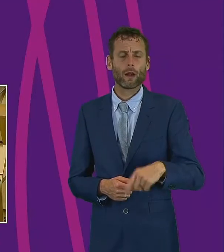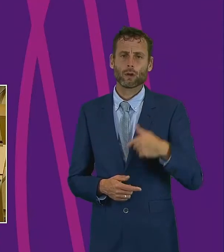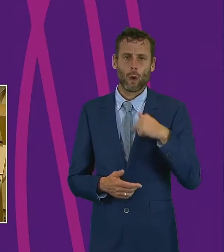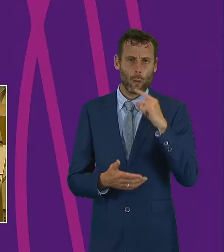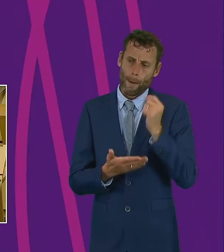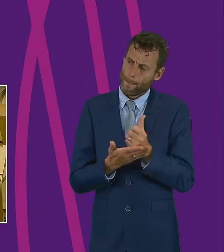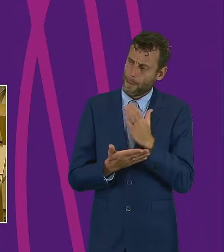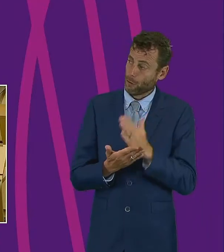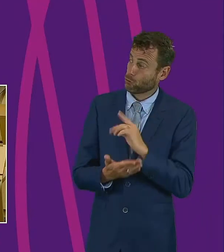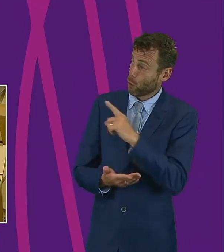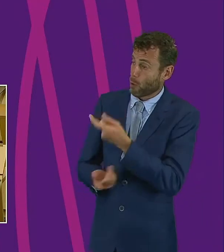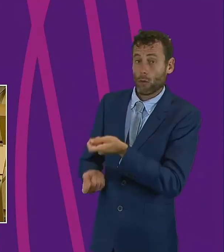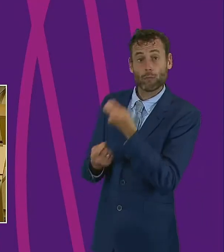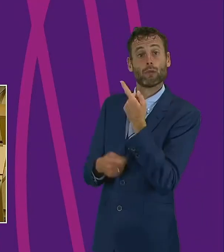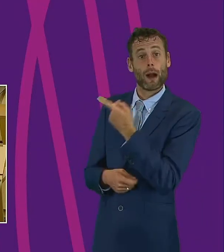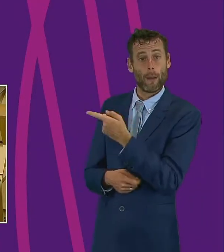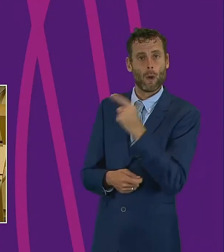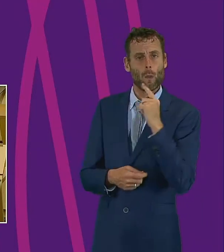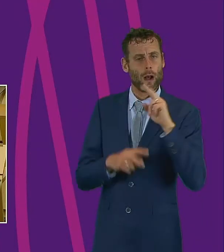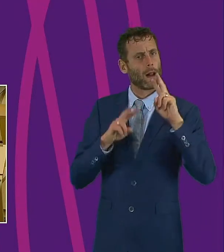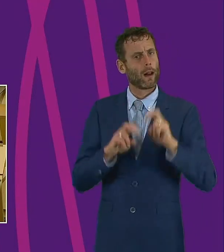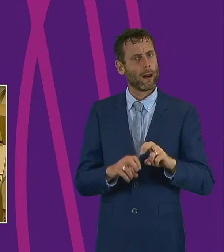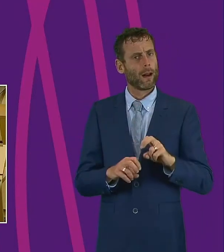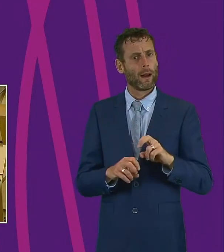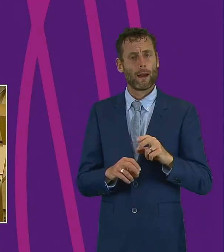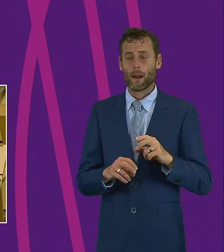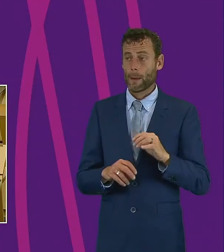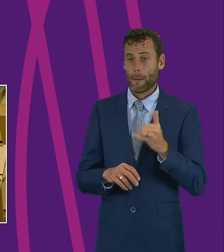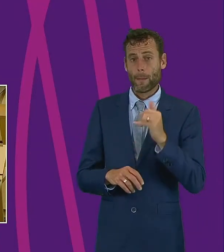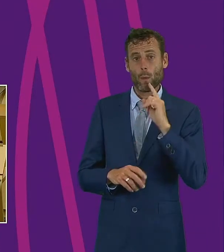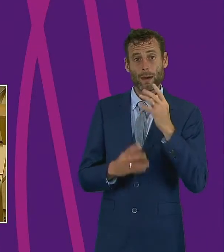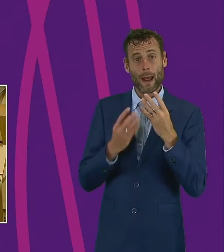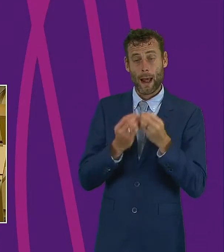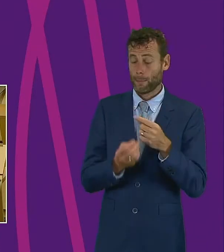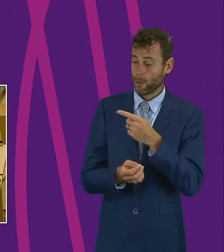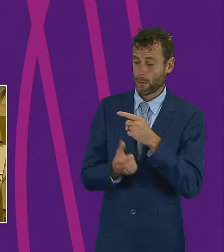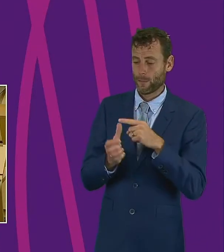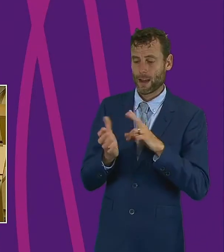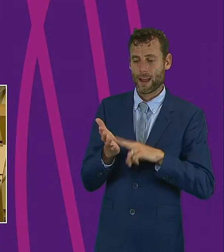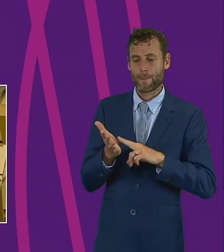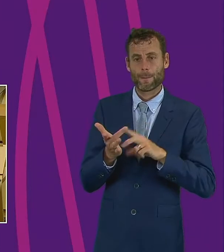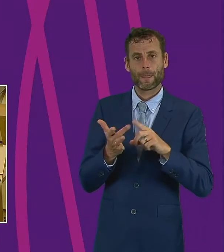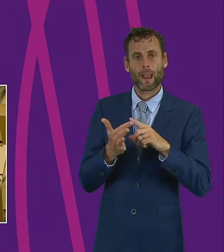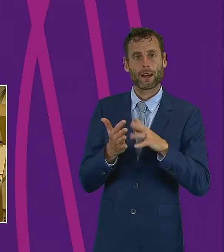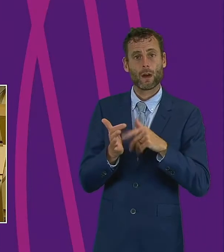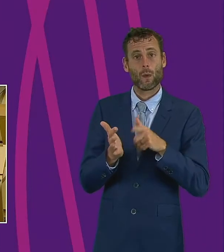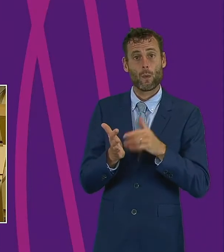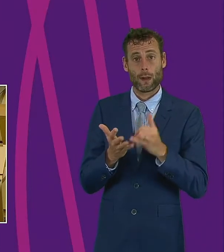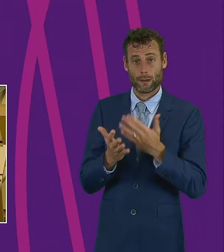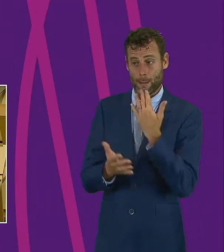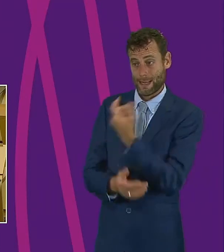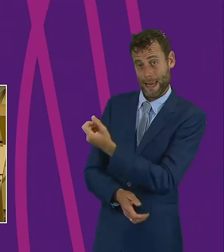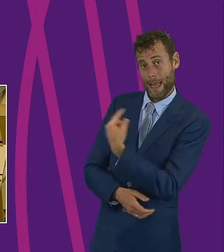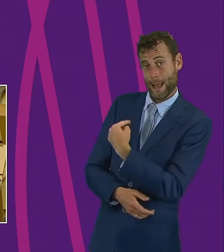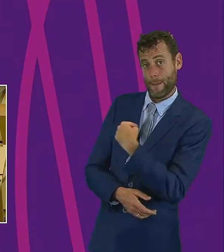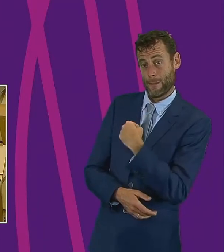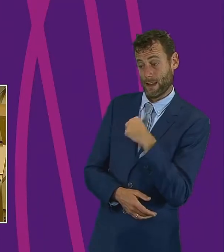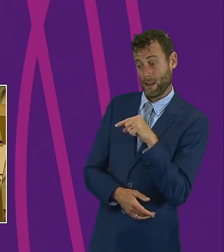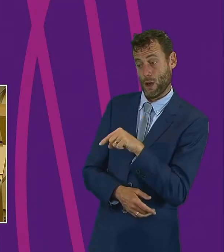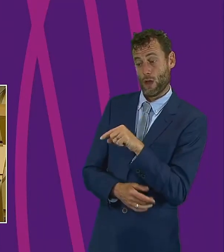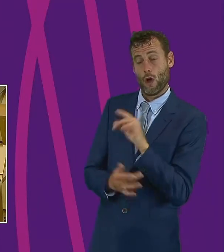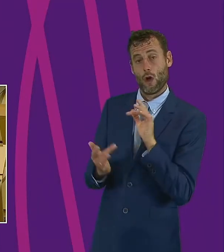there, and if perhaps it would help if Annie Wells was to just email me today the contact details so I can